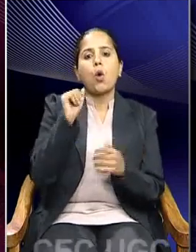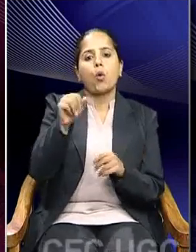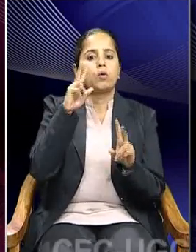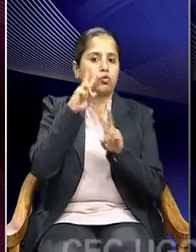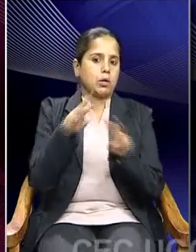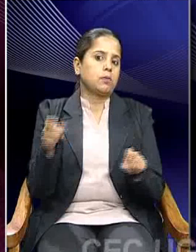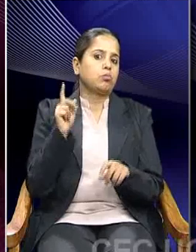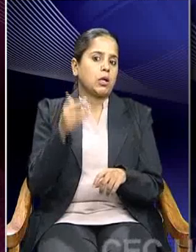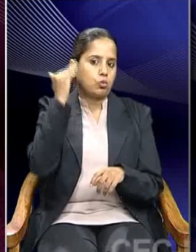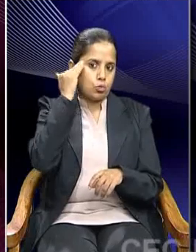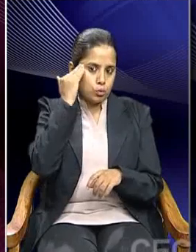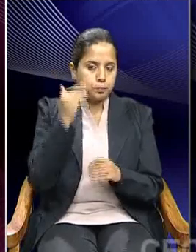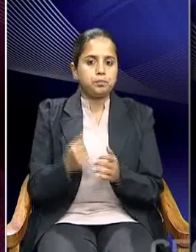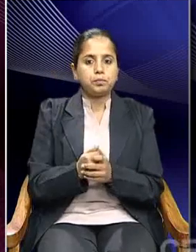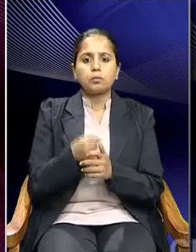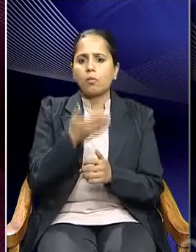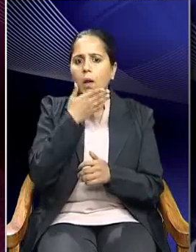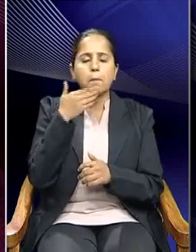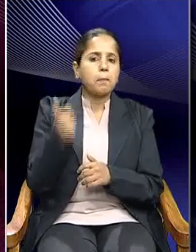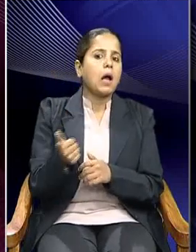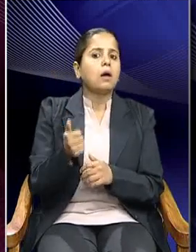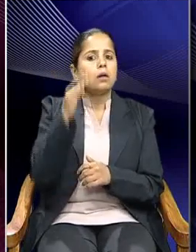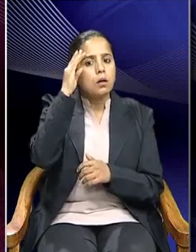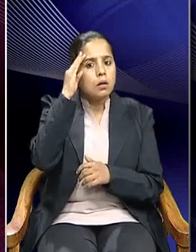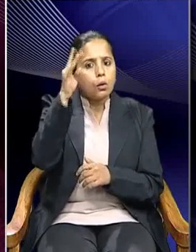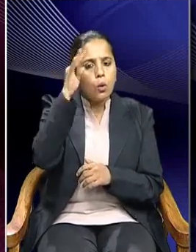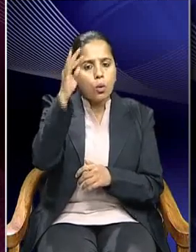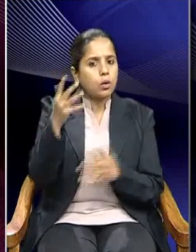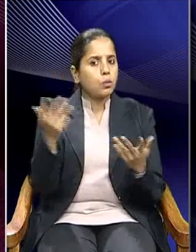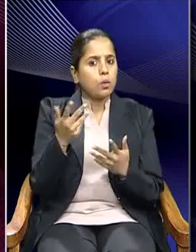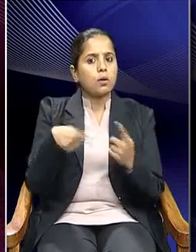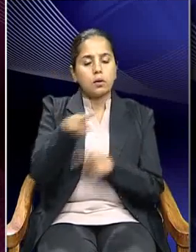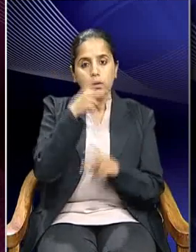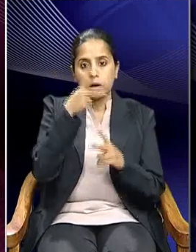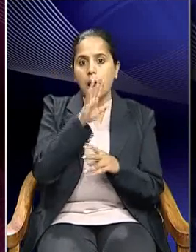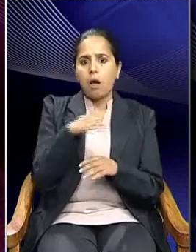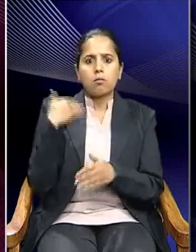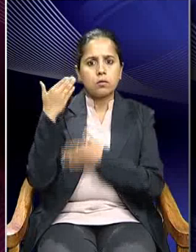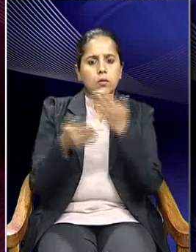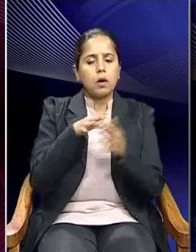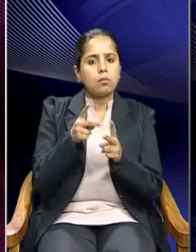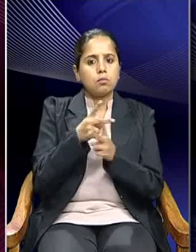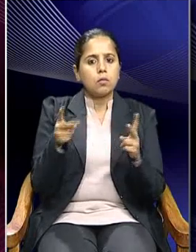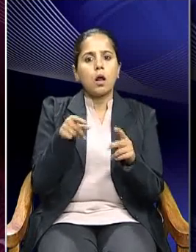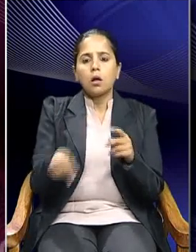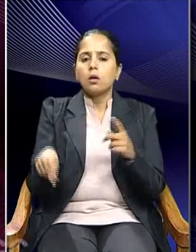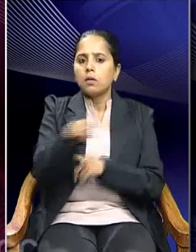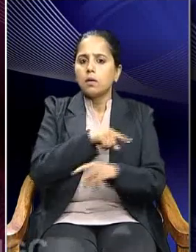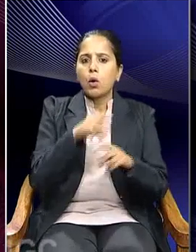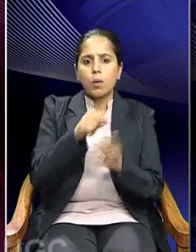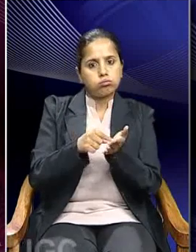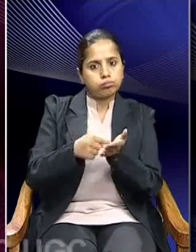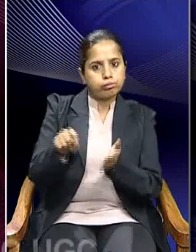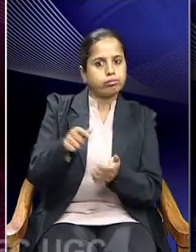research. The best theories are those that have been substantiated or